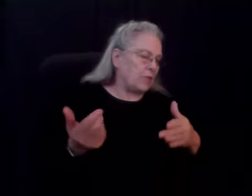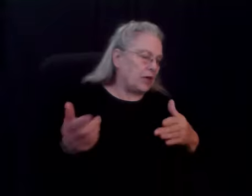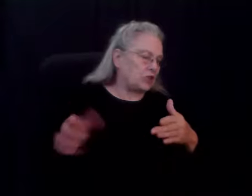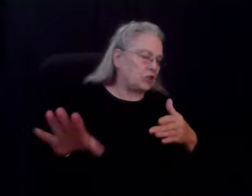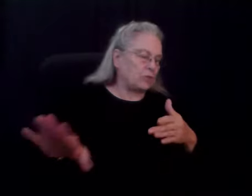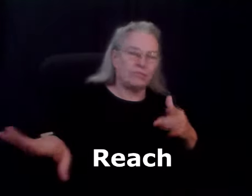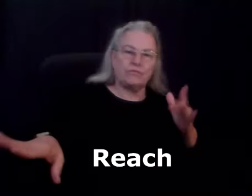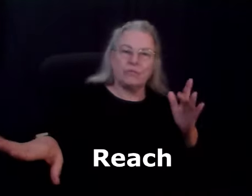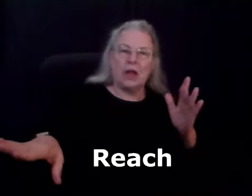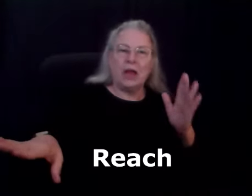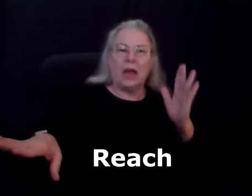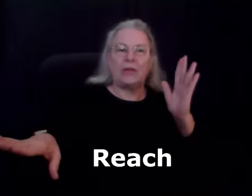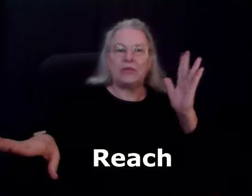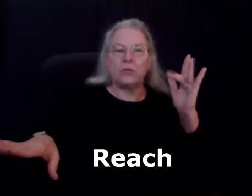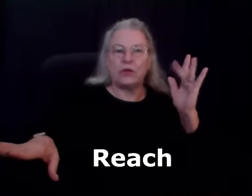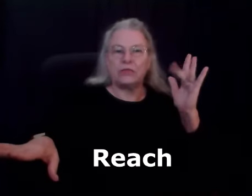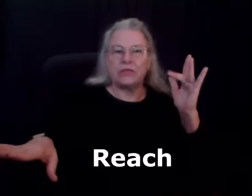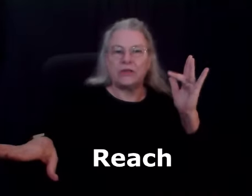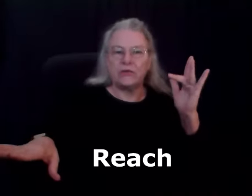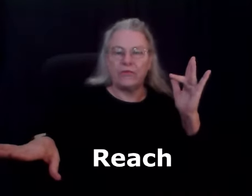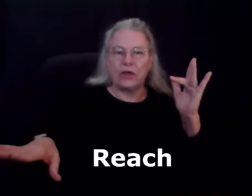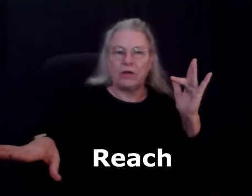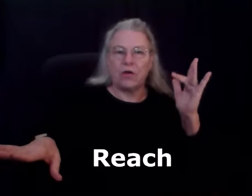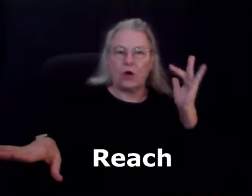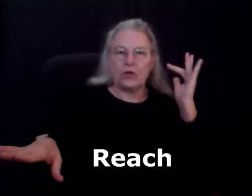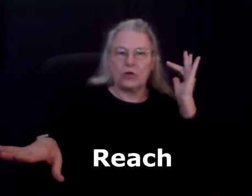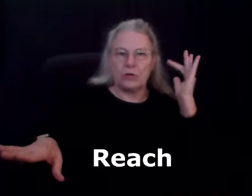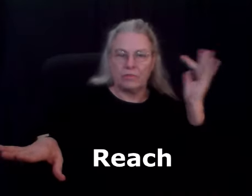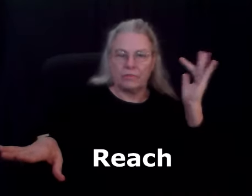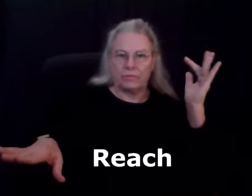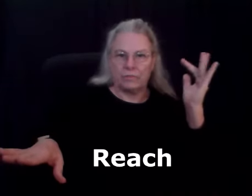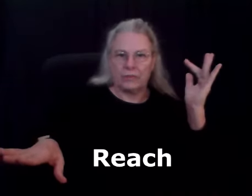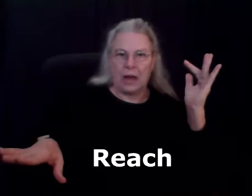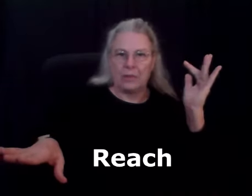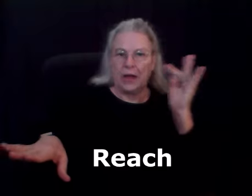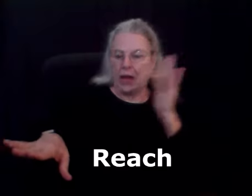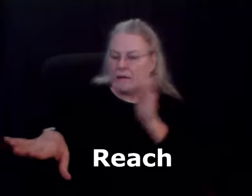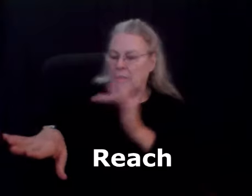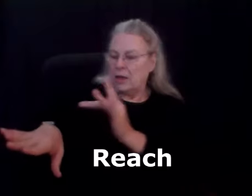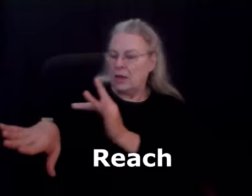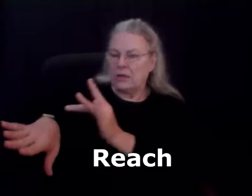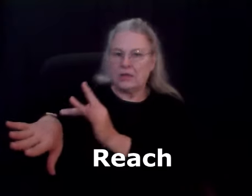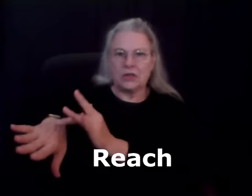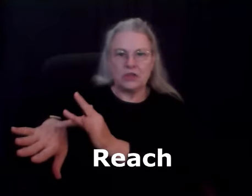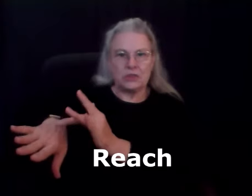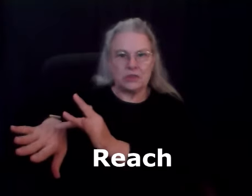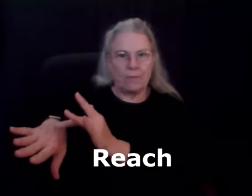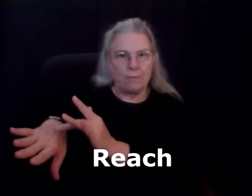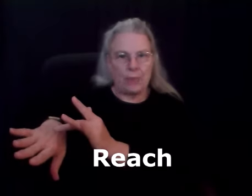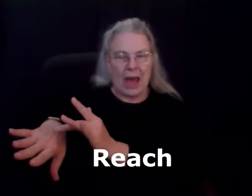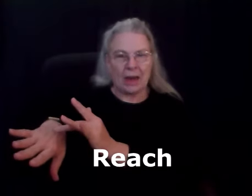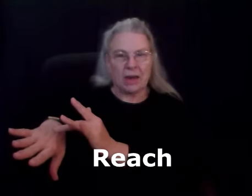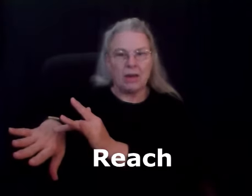Reach. And that's where your center finger on your dominant hand touches the back of